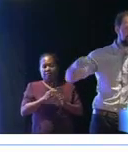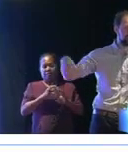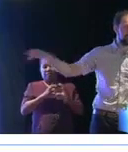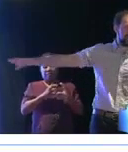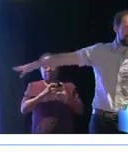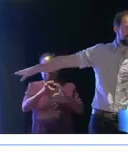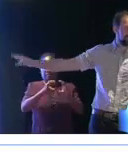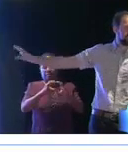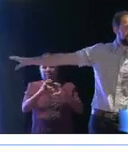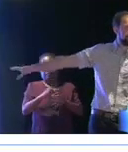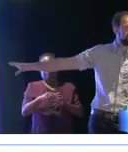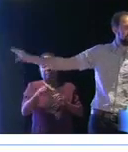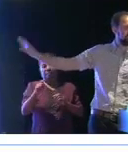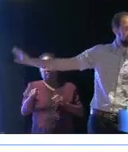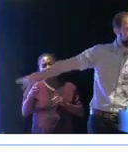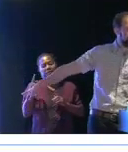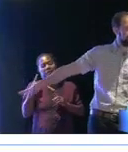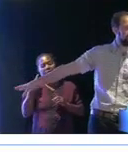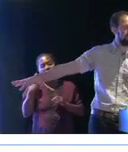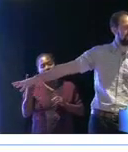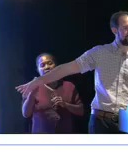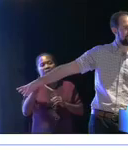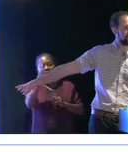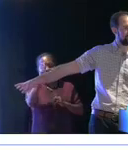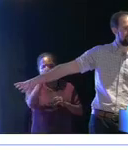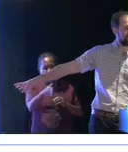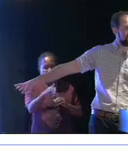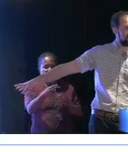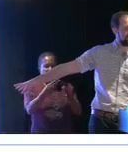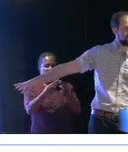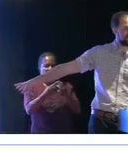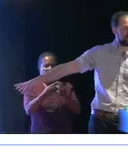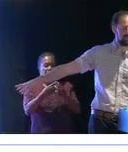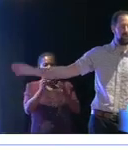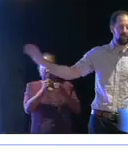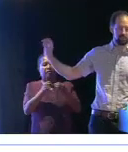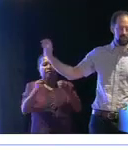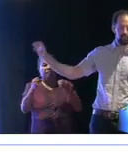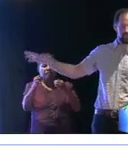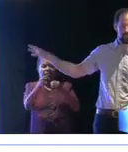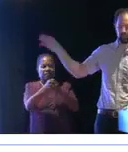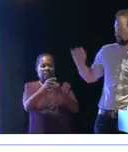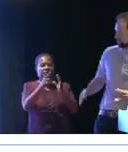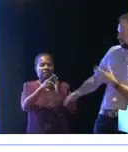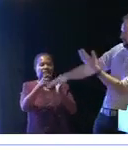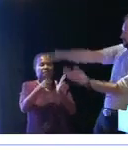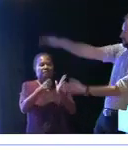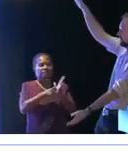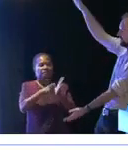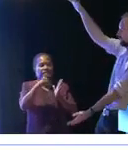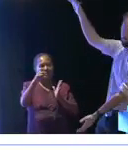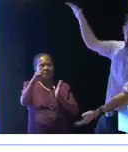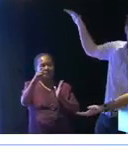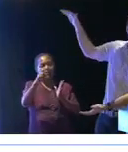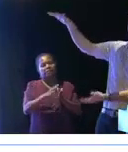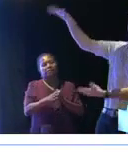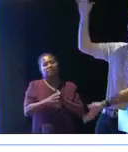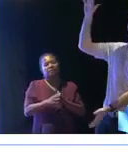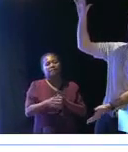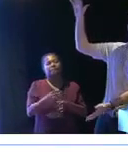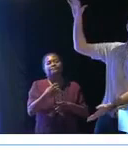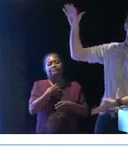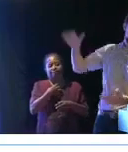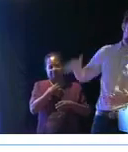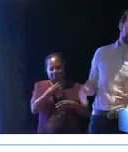communicate within that submission directly with officers from the IRC. Okay, so there's a lot more in